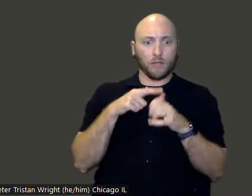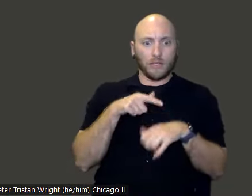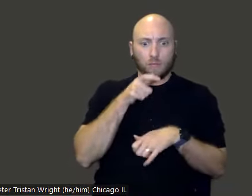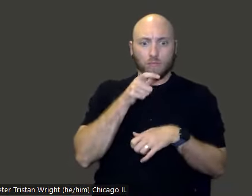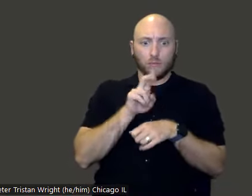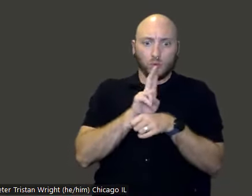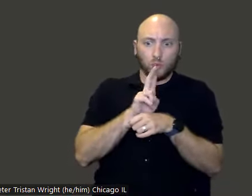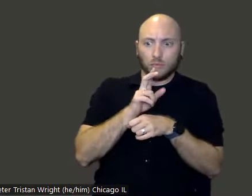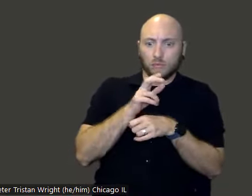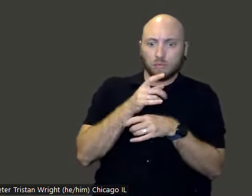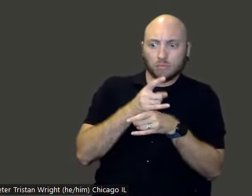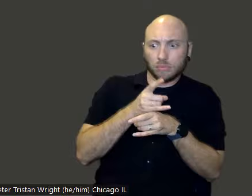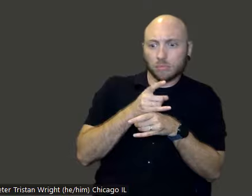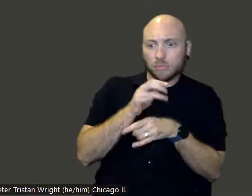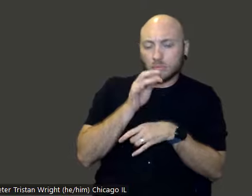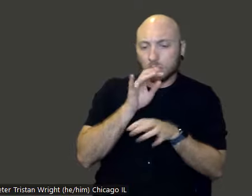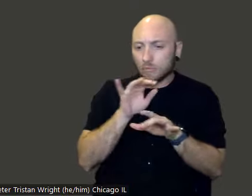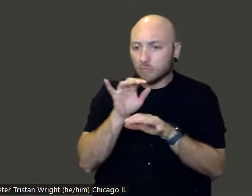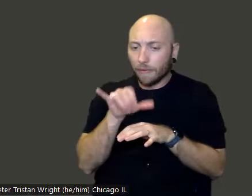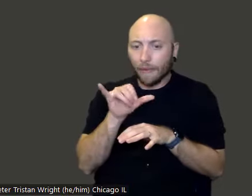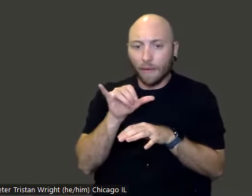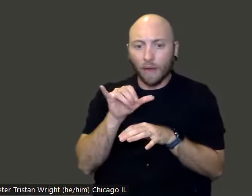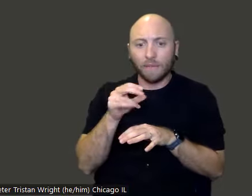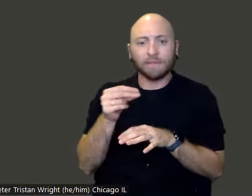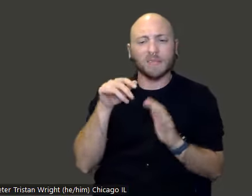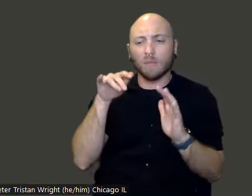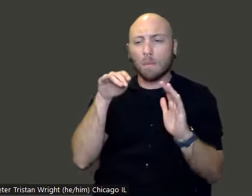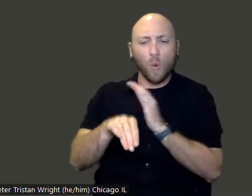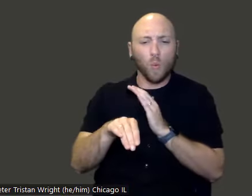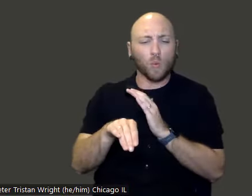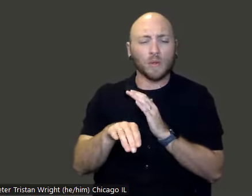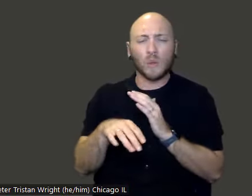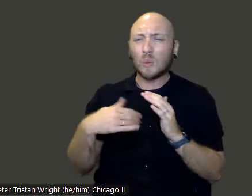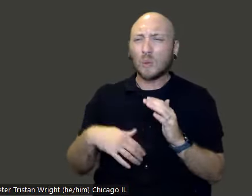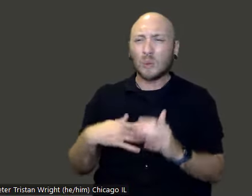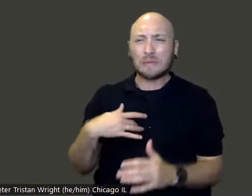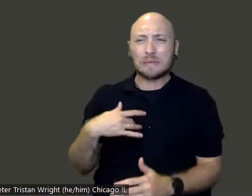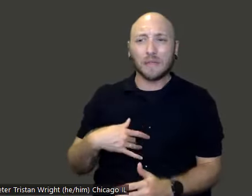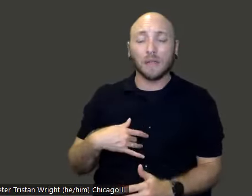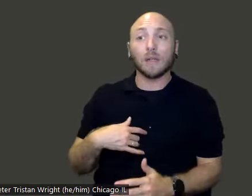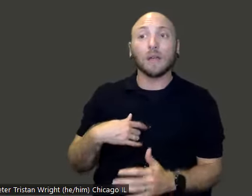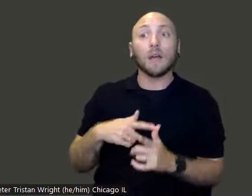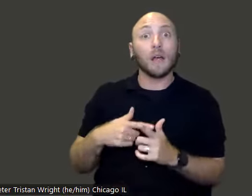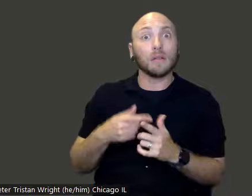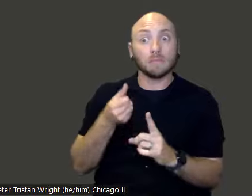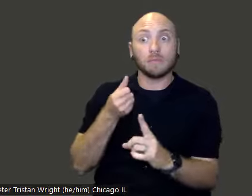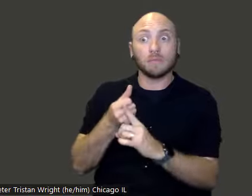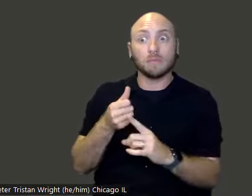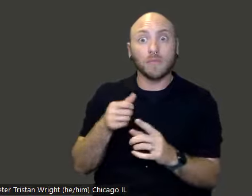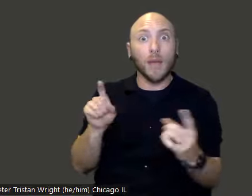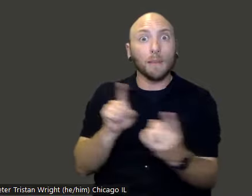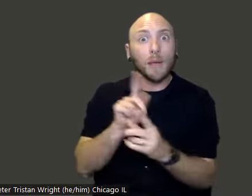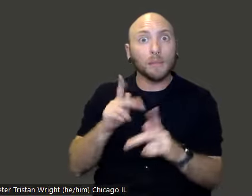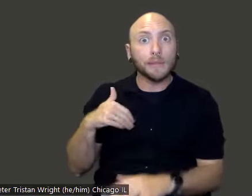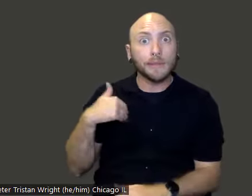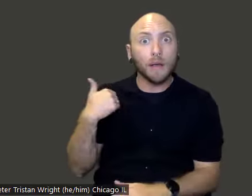It was really just sad and depressing, and these like young people in AA and really just